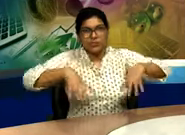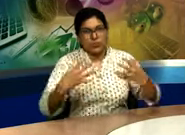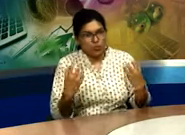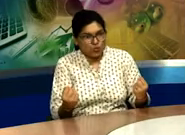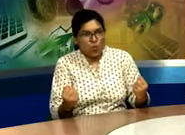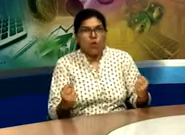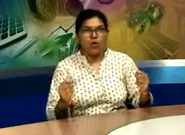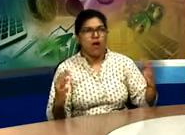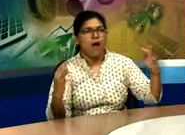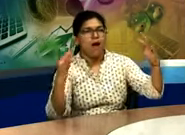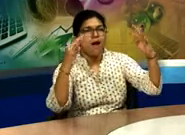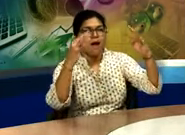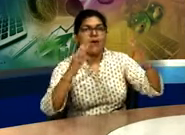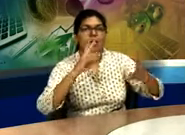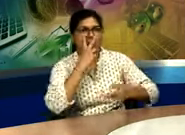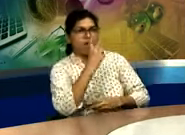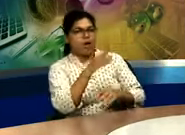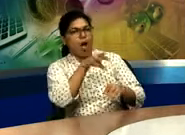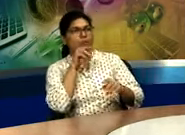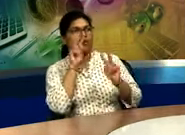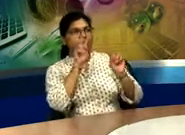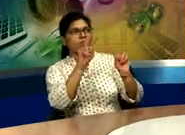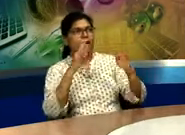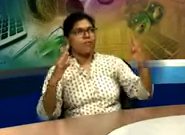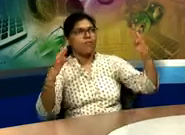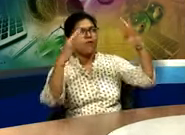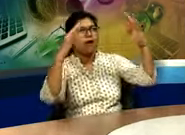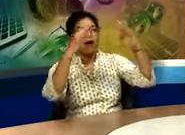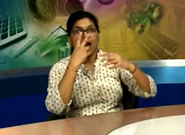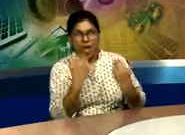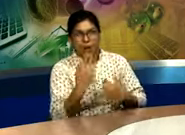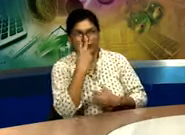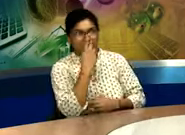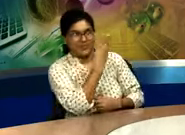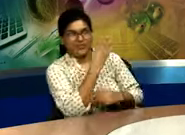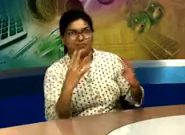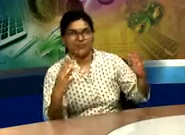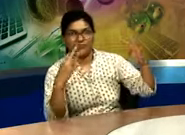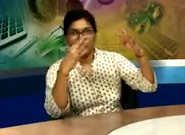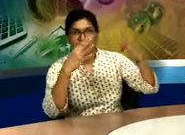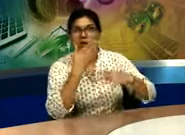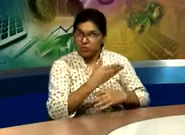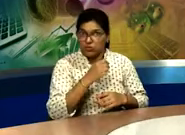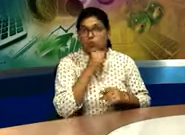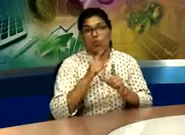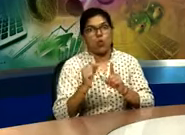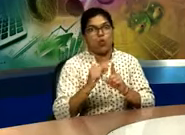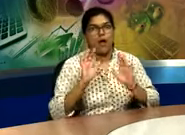284 trees that took root, nowadays they provide a canopy for around